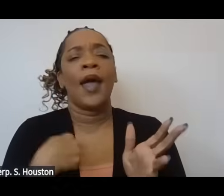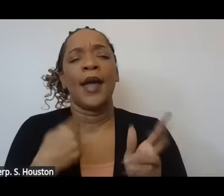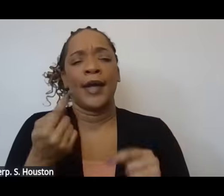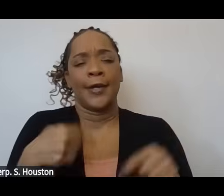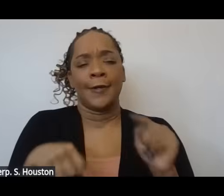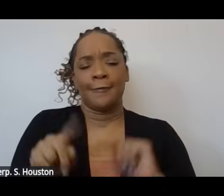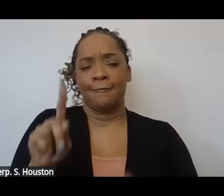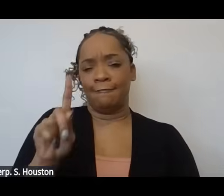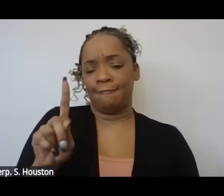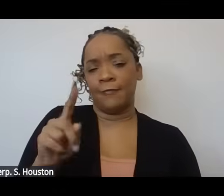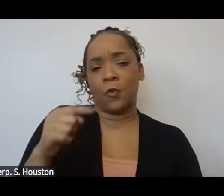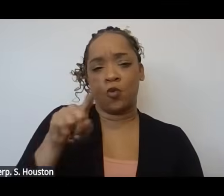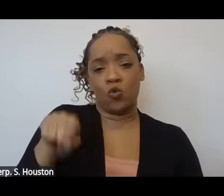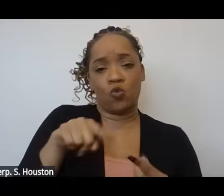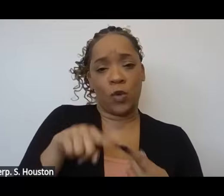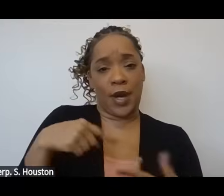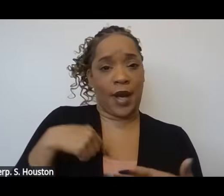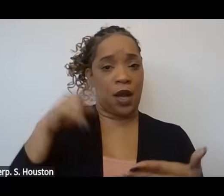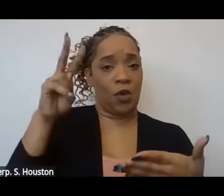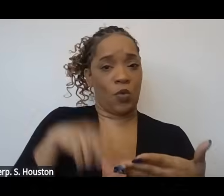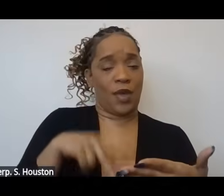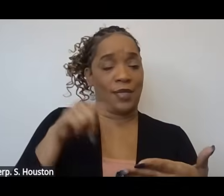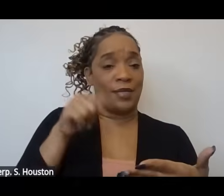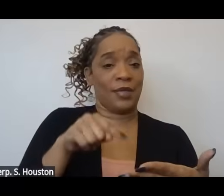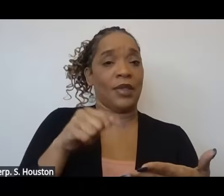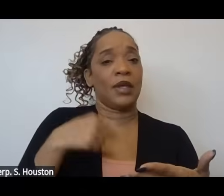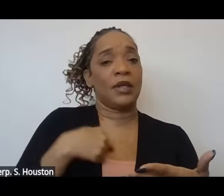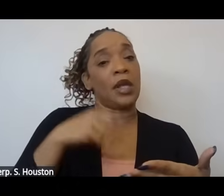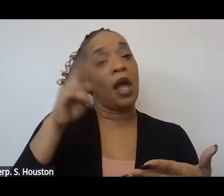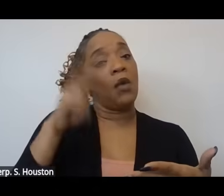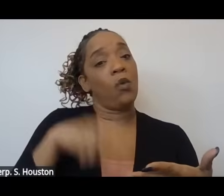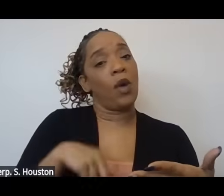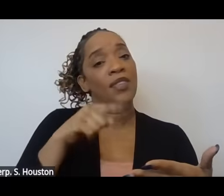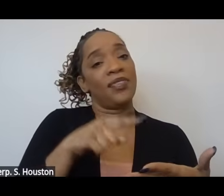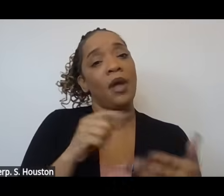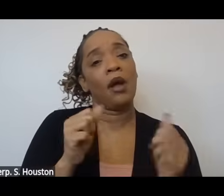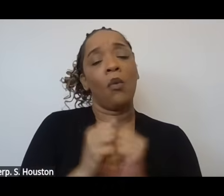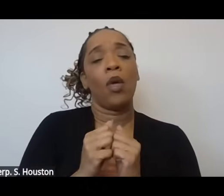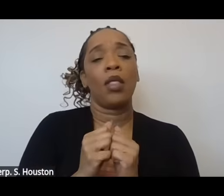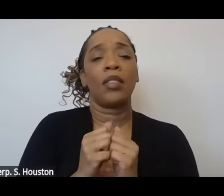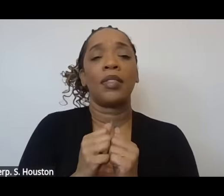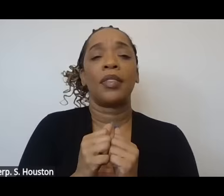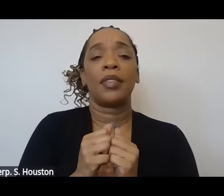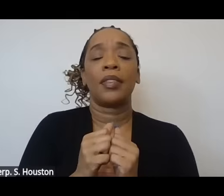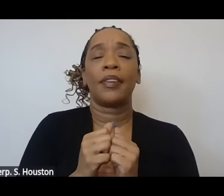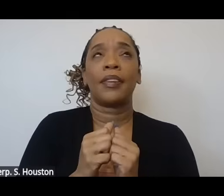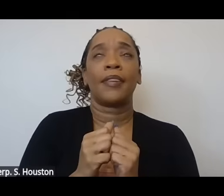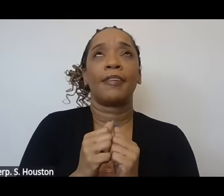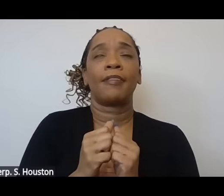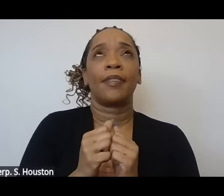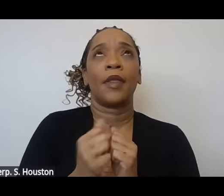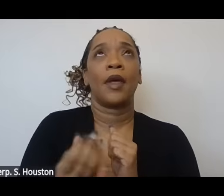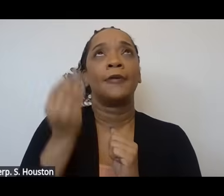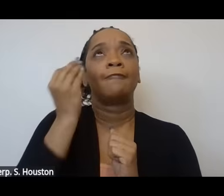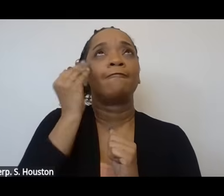also, when I read this, I read this, by the way, with the Holiday